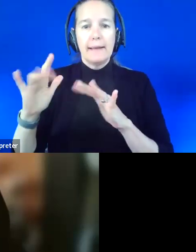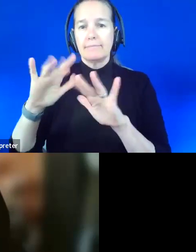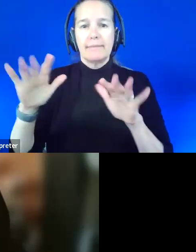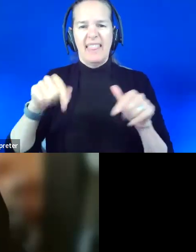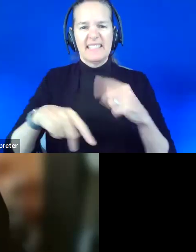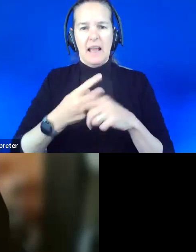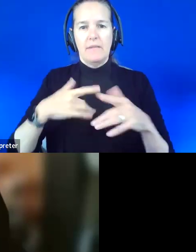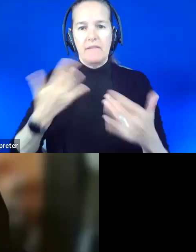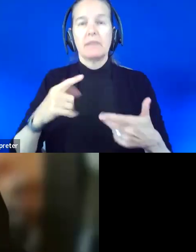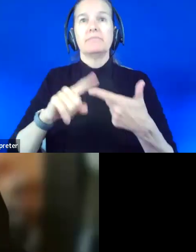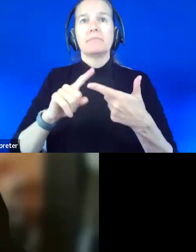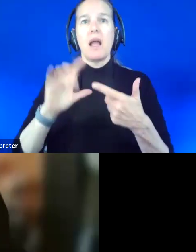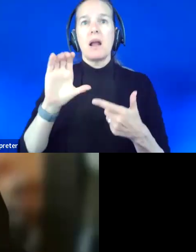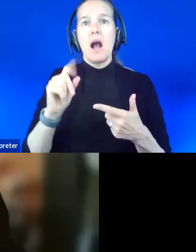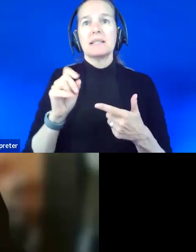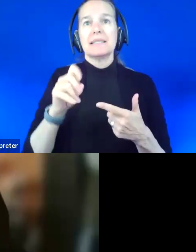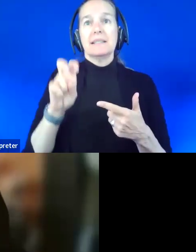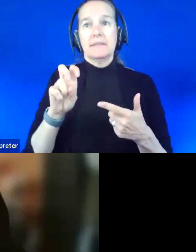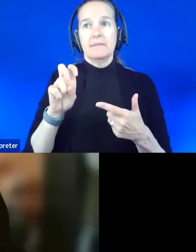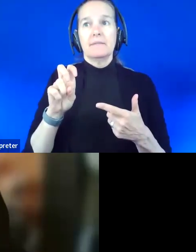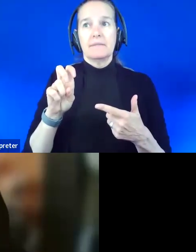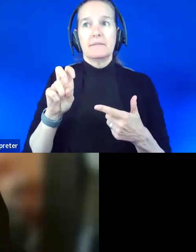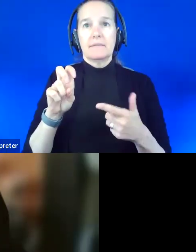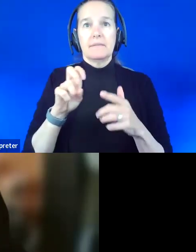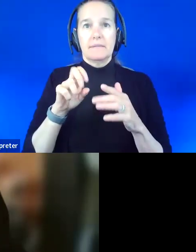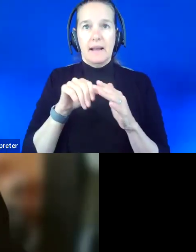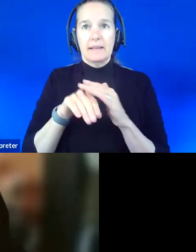Cognitive accessibility, so support for people living with